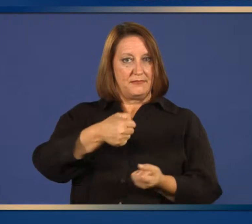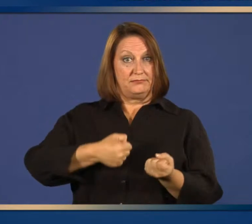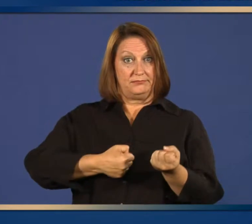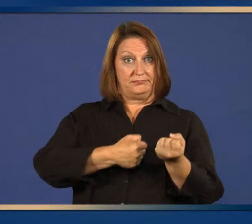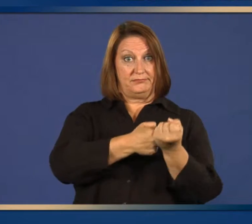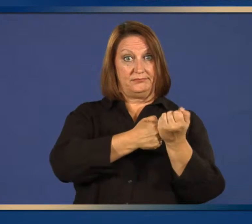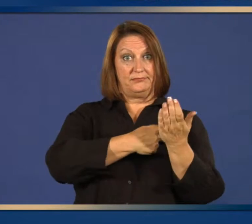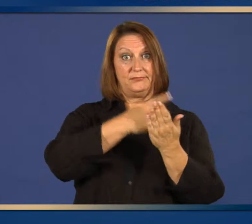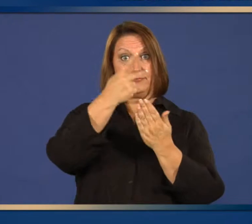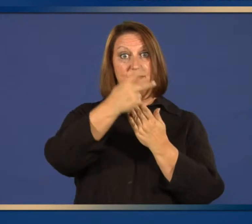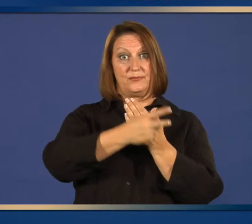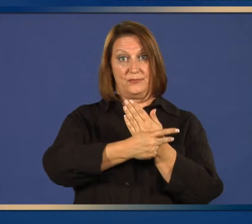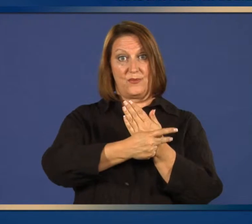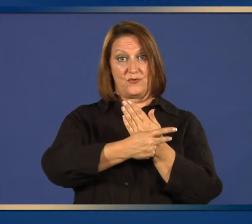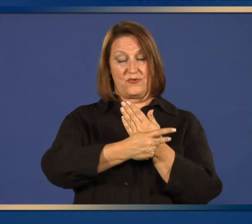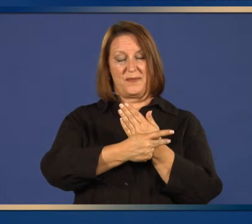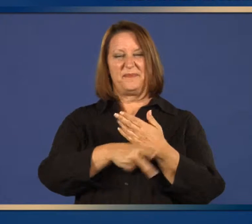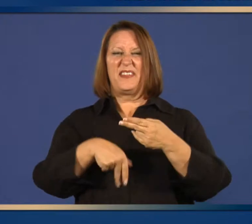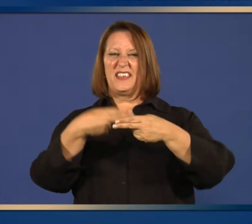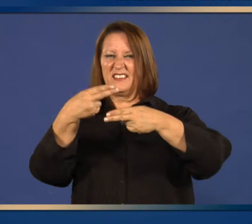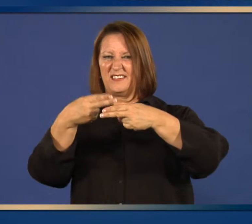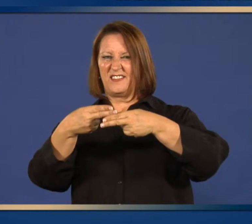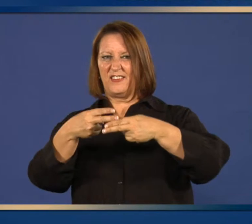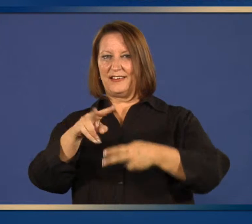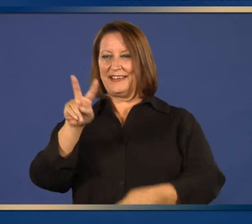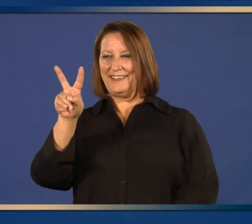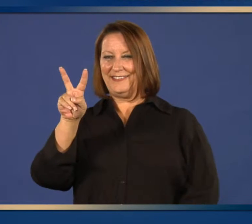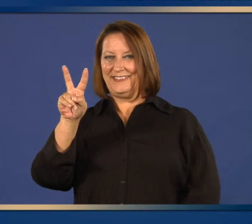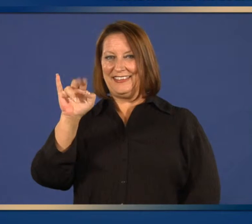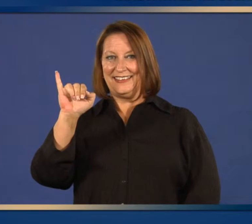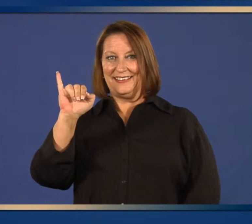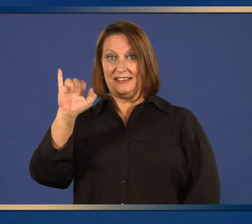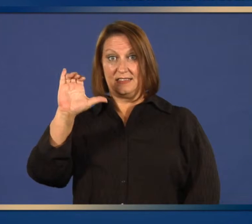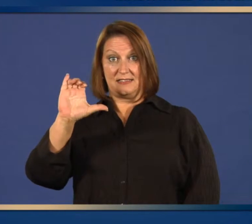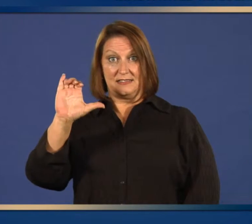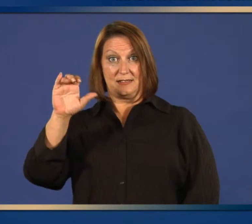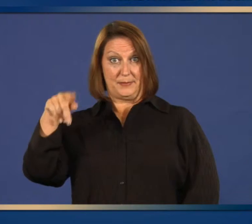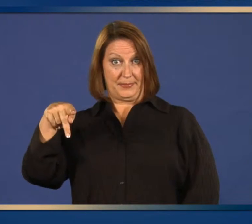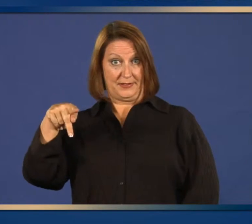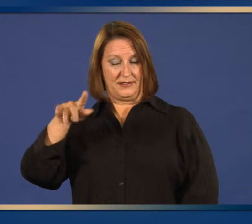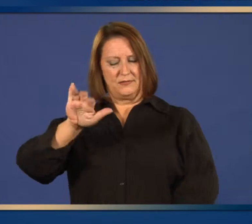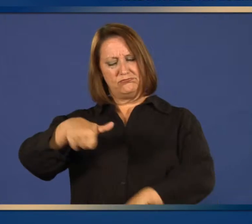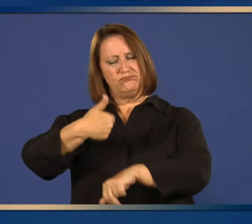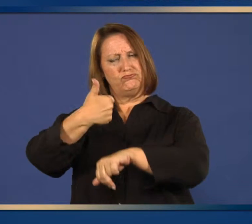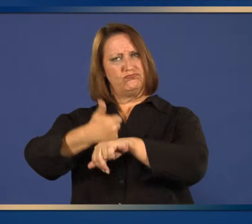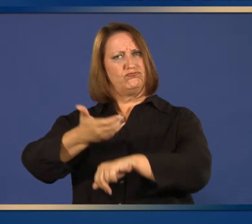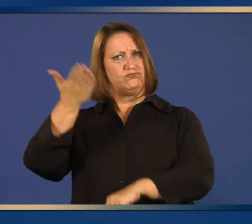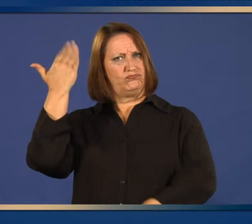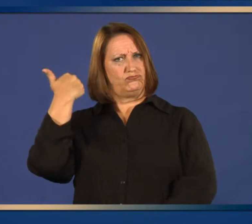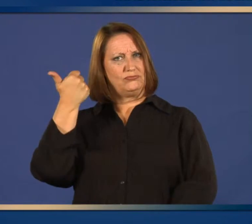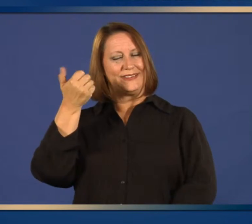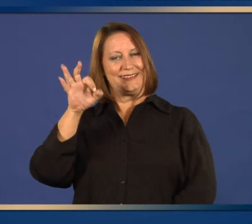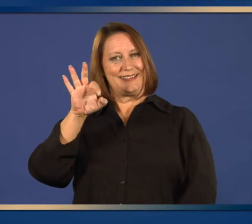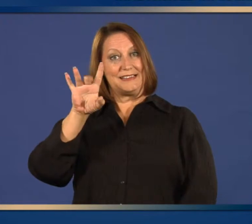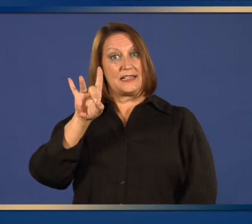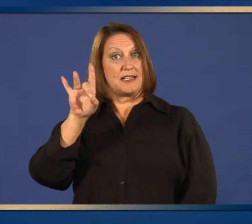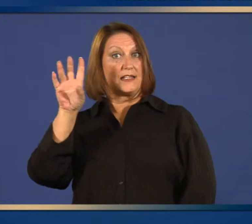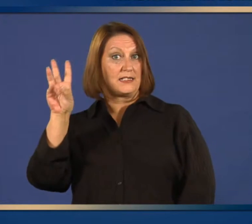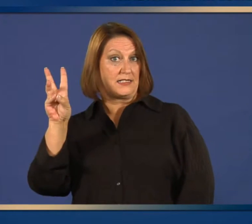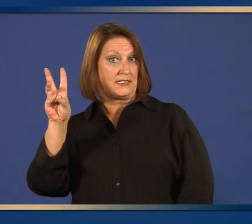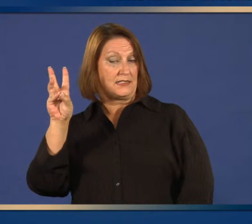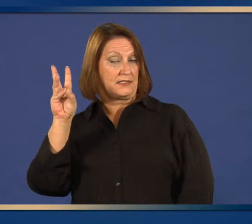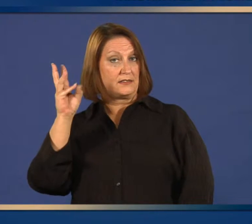The National Vaccine Injury Compensation Program, VICP, was created